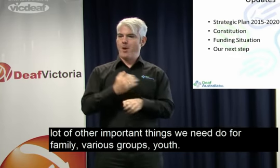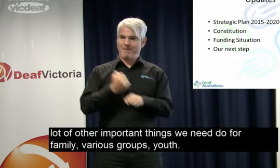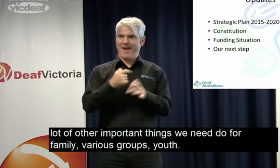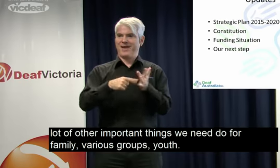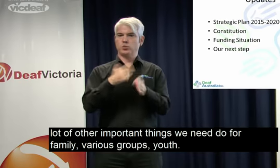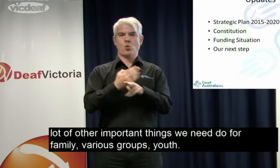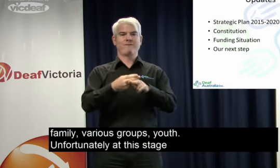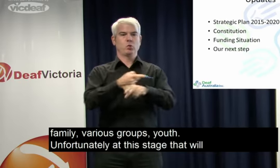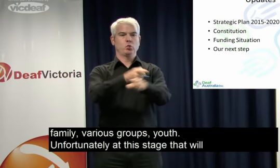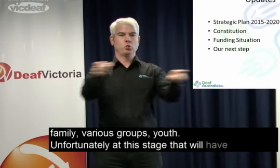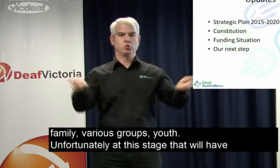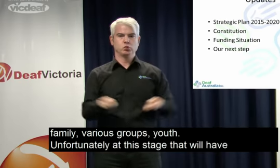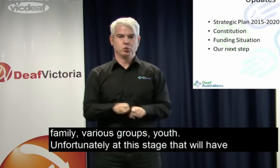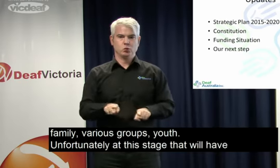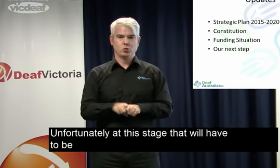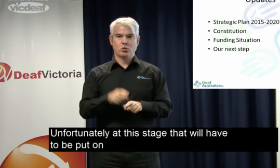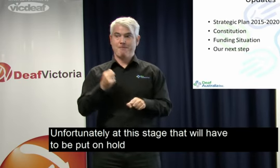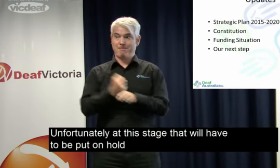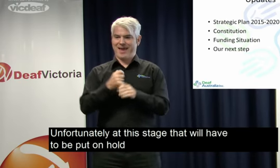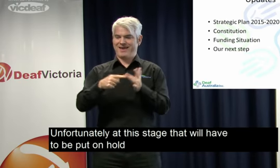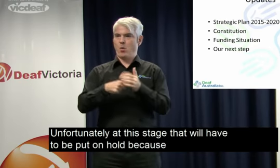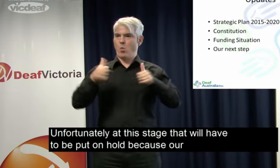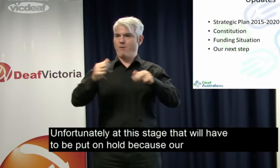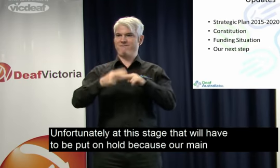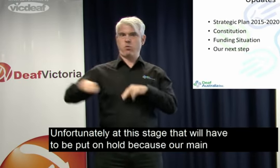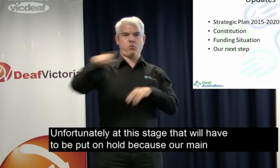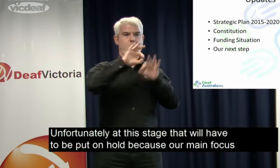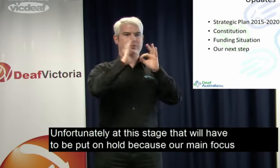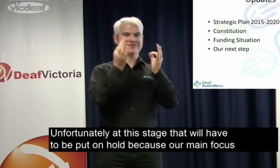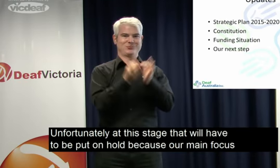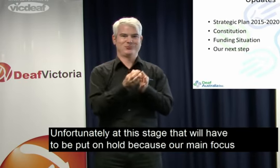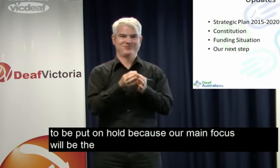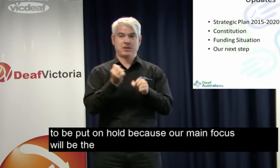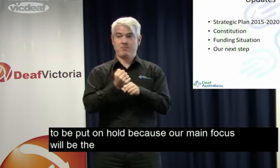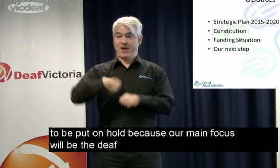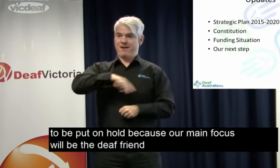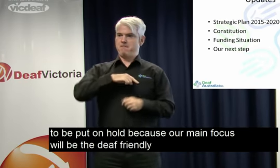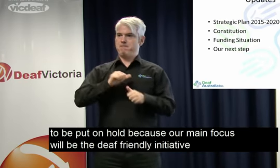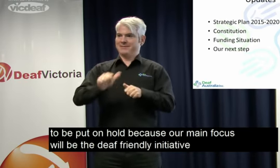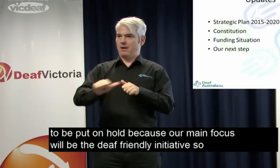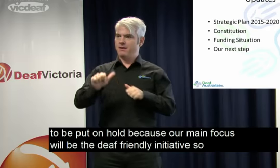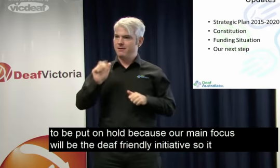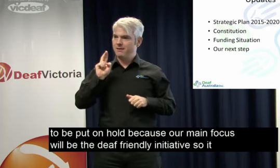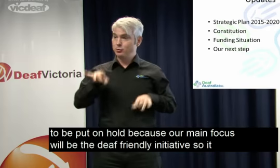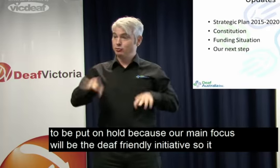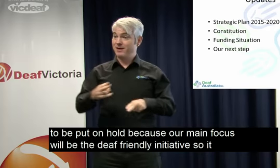Deaf Friendly Initiative to ensure that it all works for us and for you, and ensuring that it's effective for